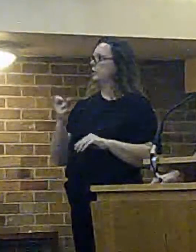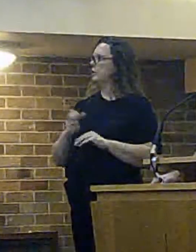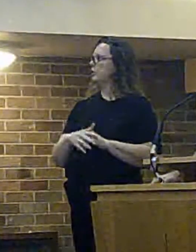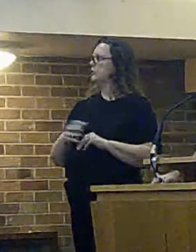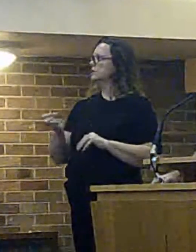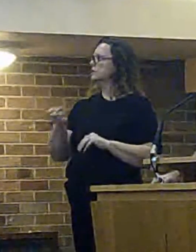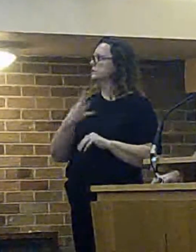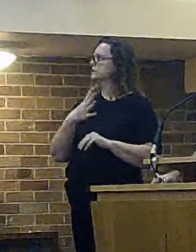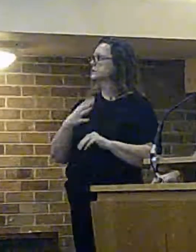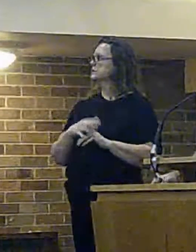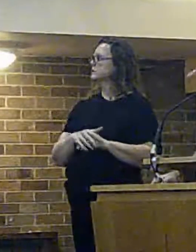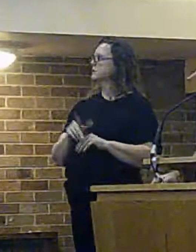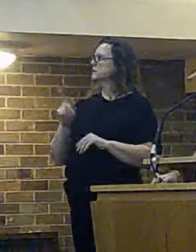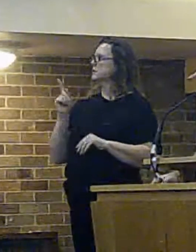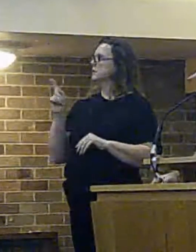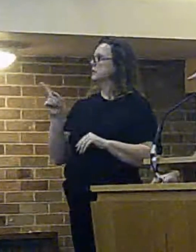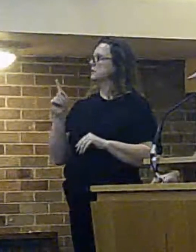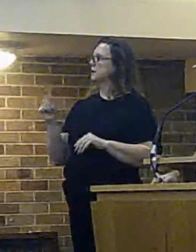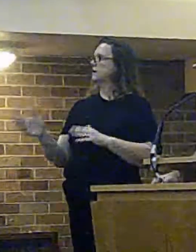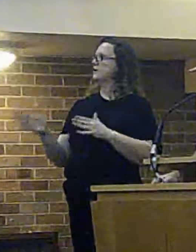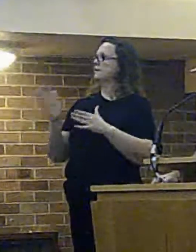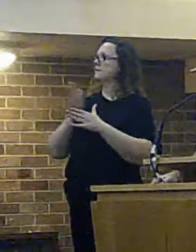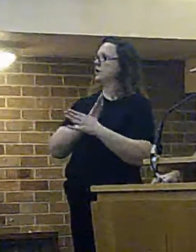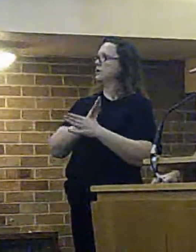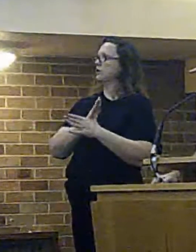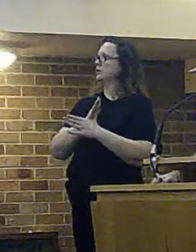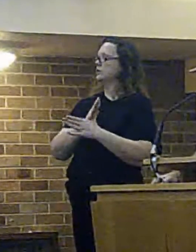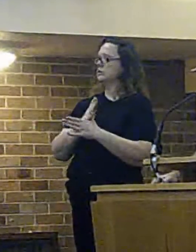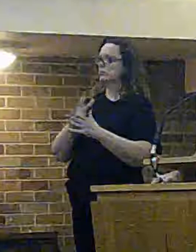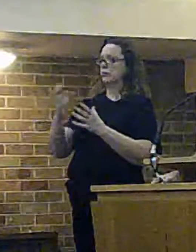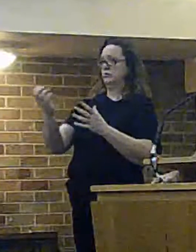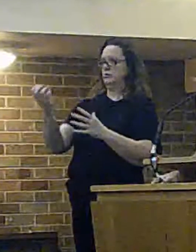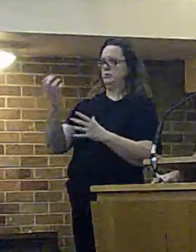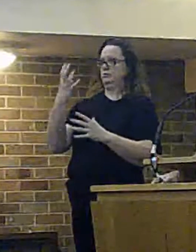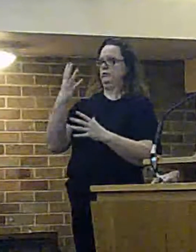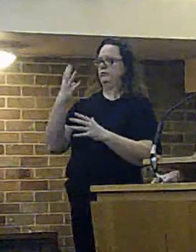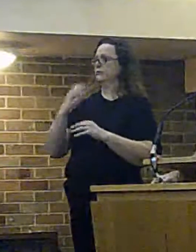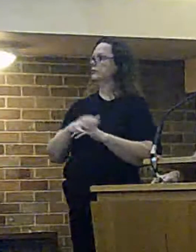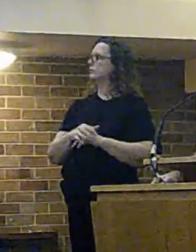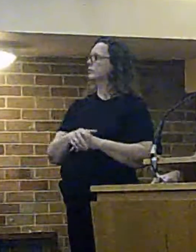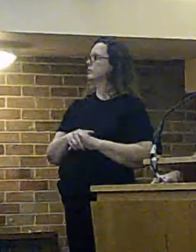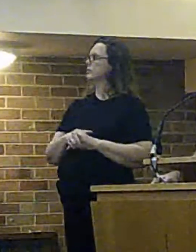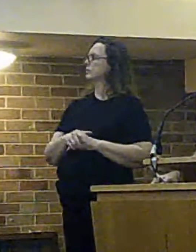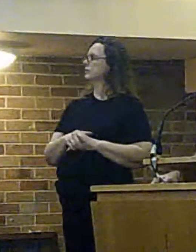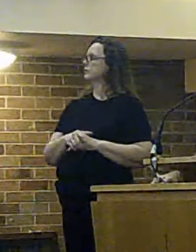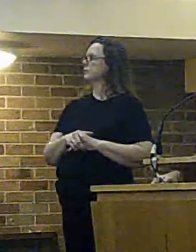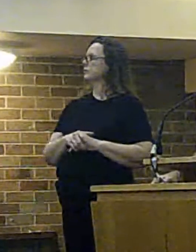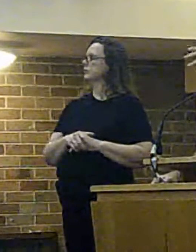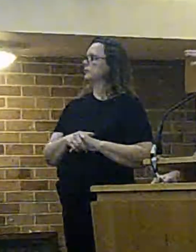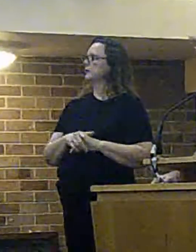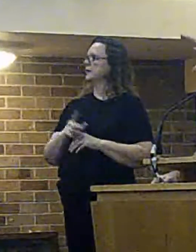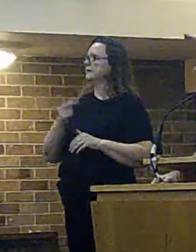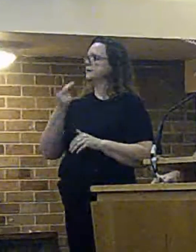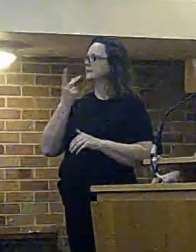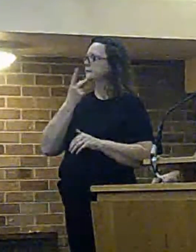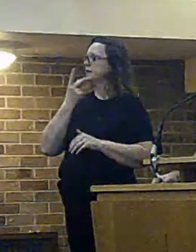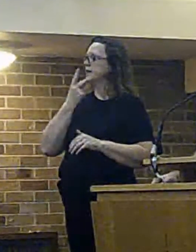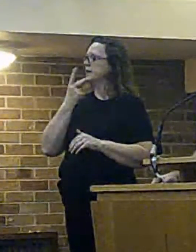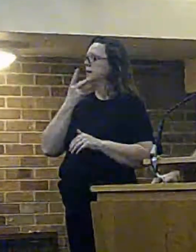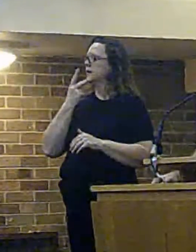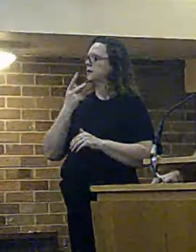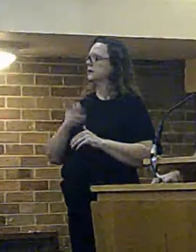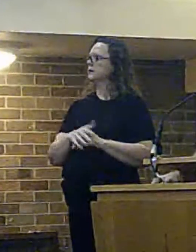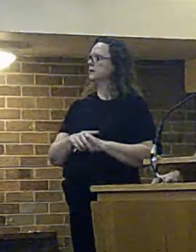just, so that's the first slide, but just a close-up version, and then move on there. See, the second slide just gives